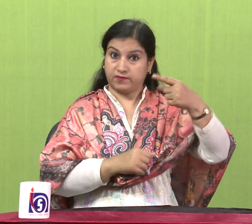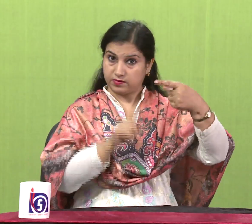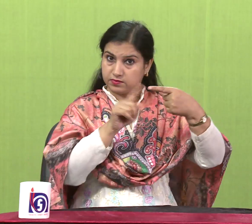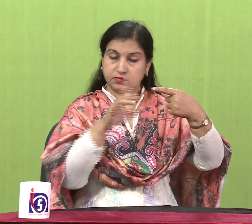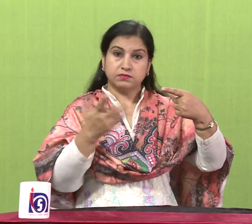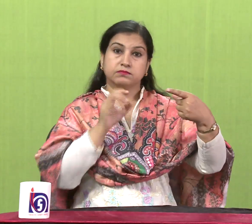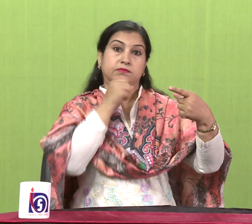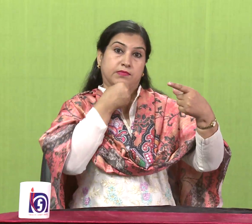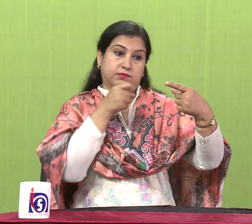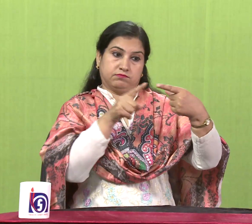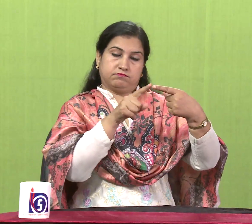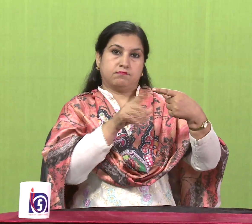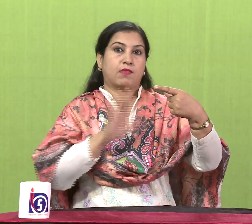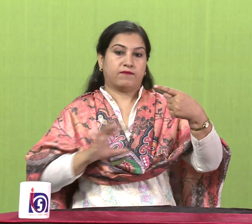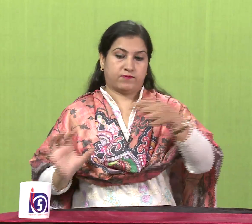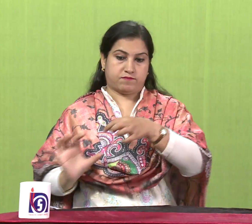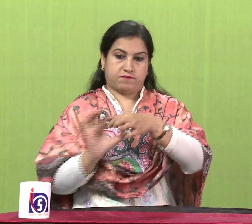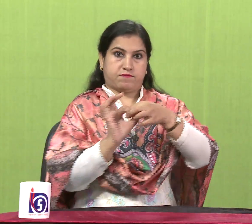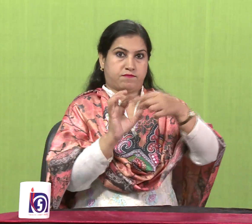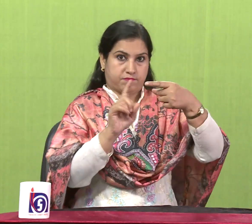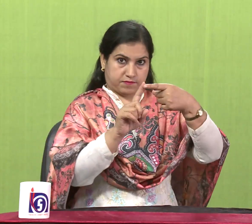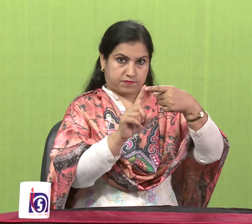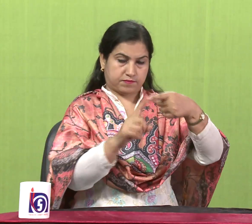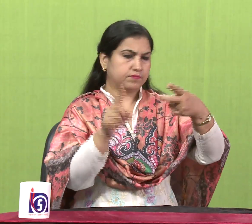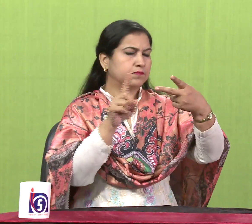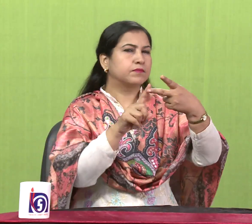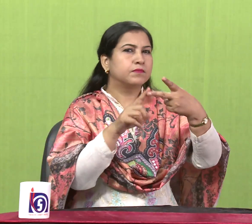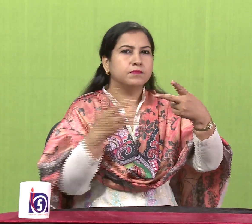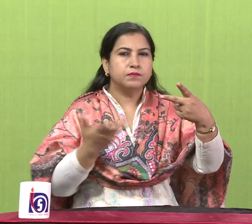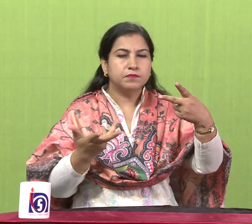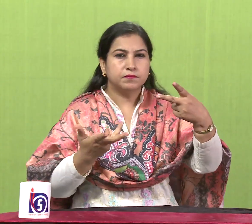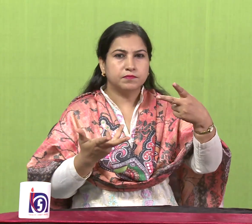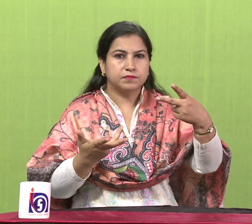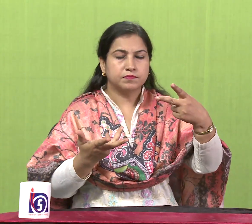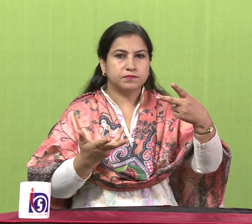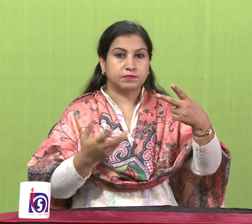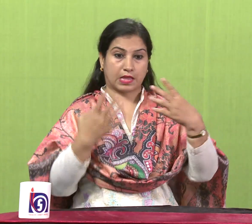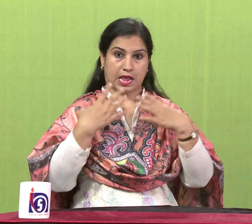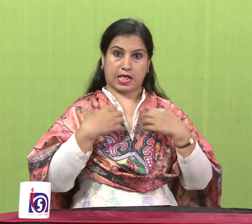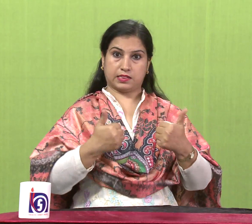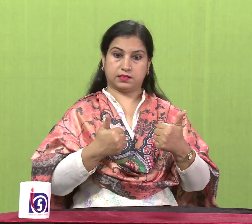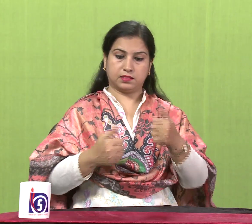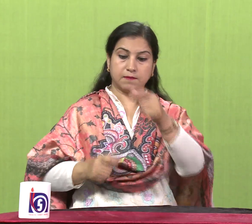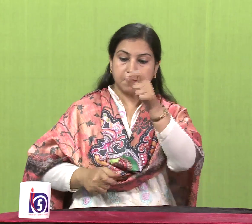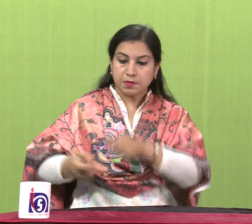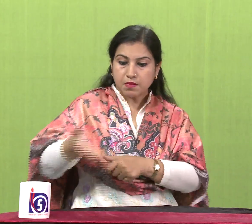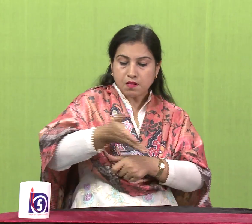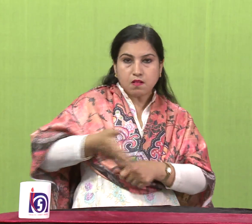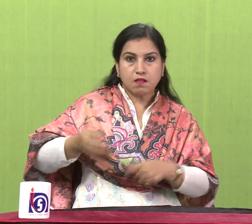first factor is age and second factor is health of people.